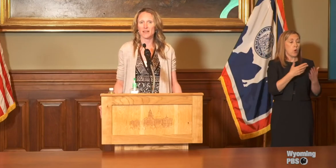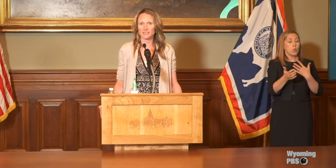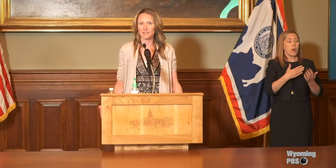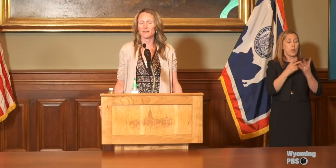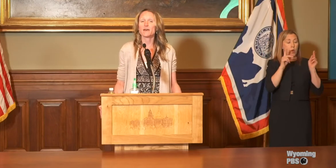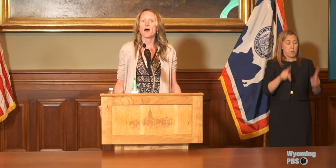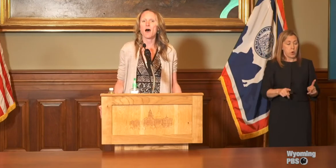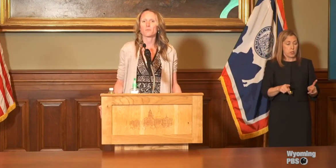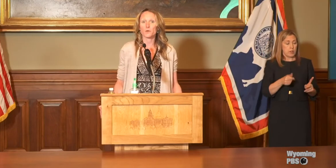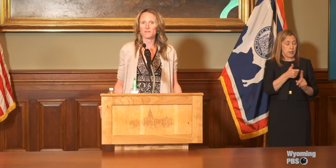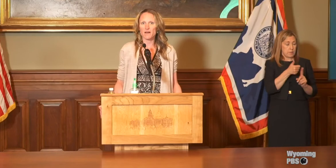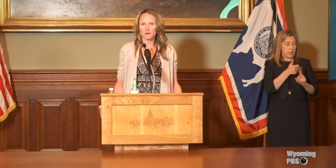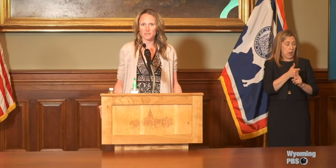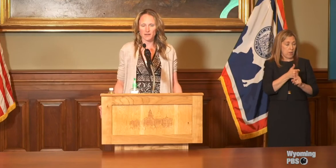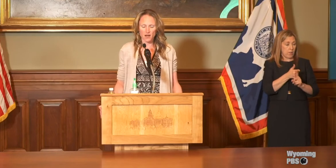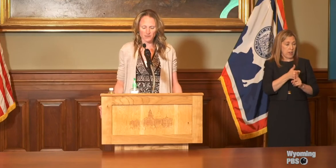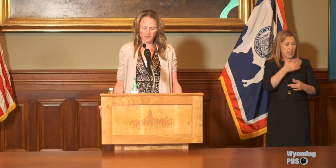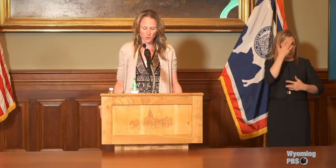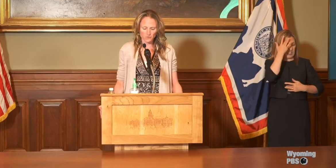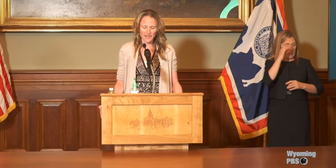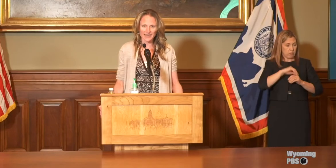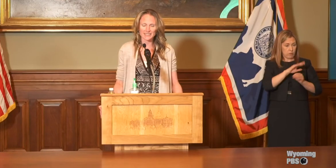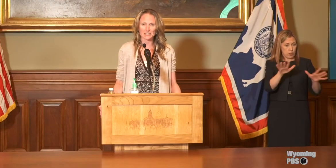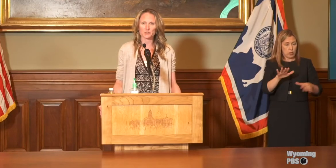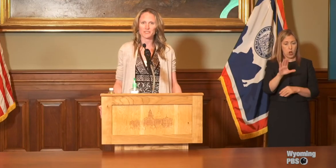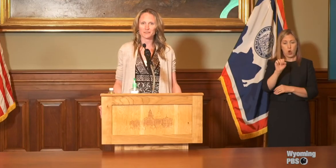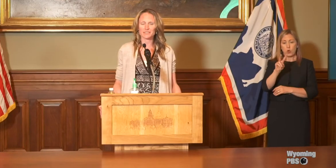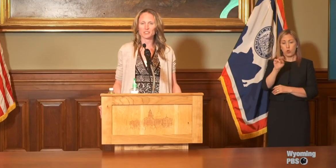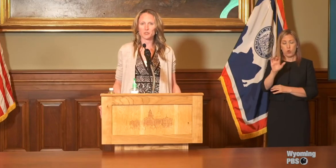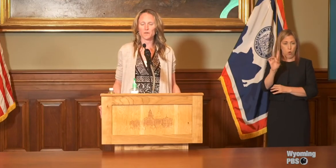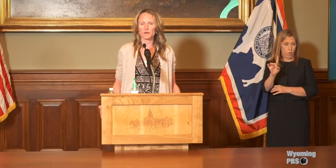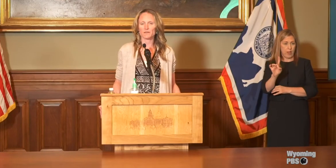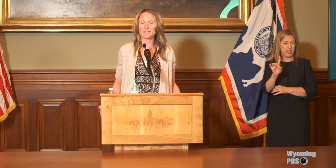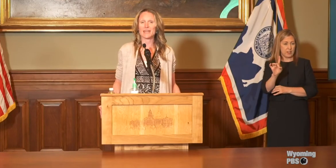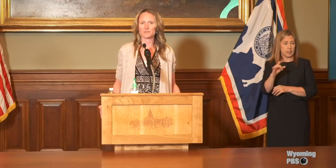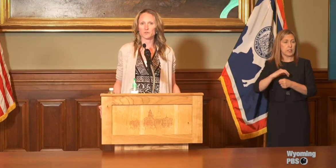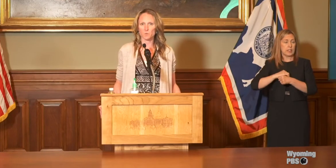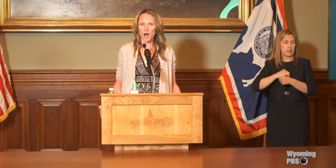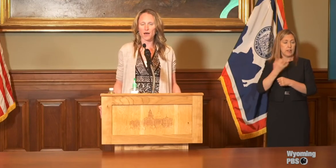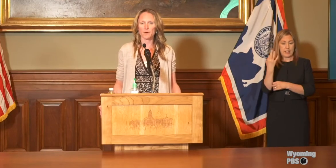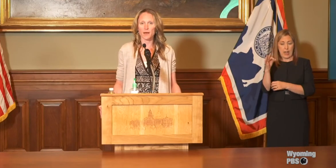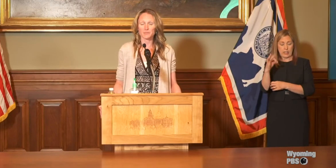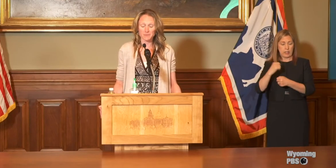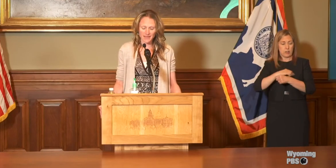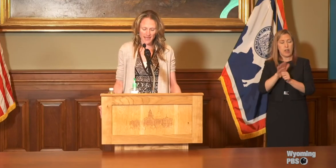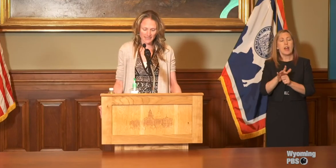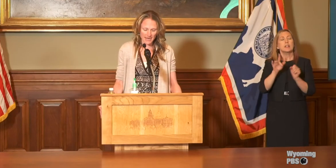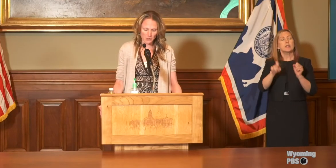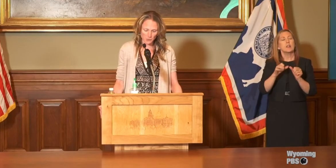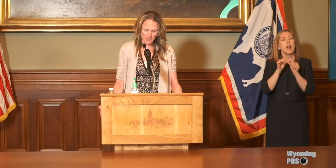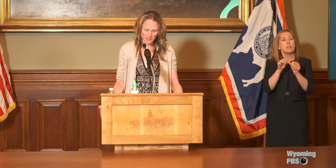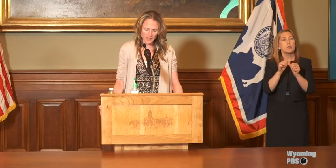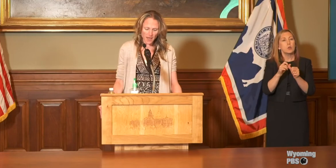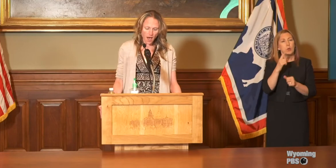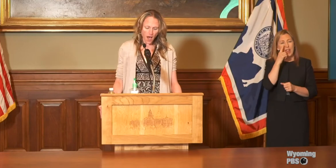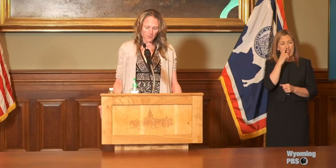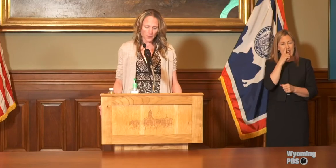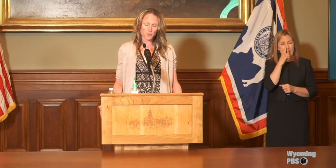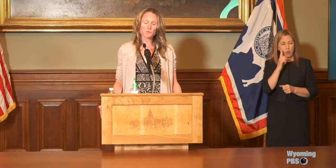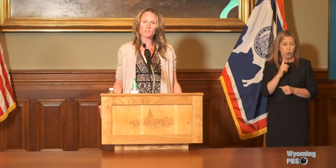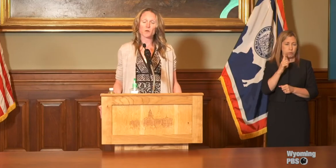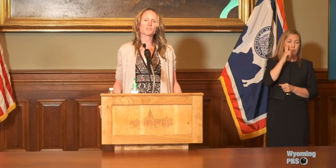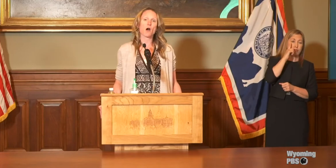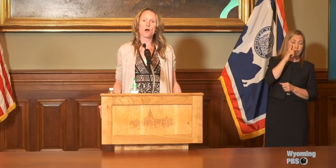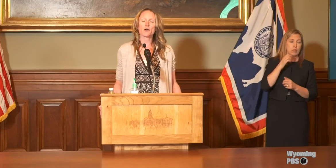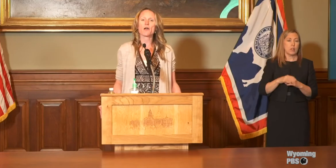is infected with the virus that causes COVID-19. You still need to do the nasal swab to make that diagnosis.